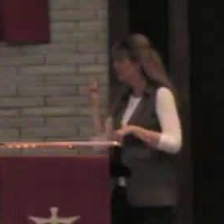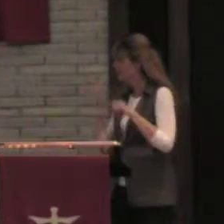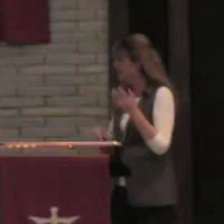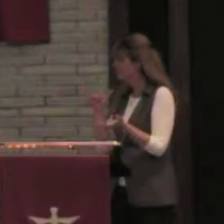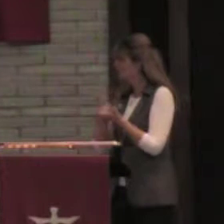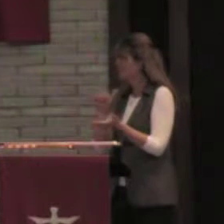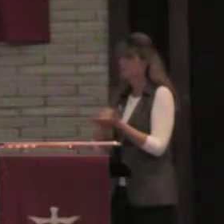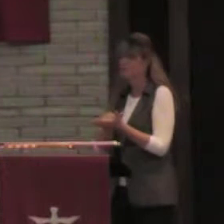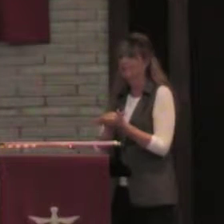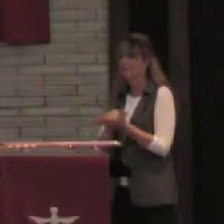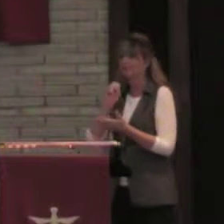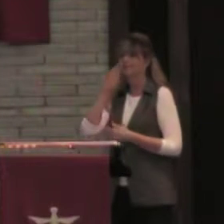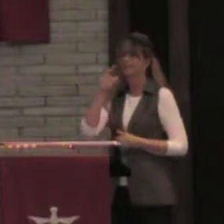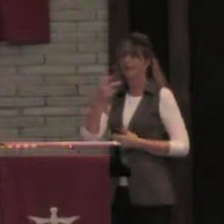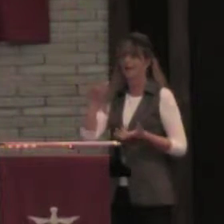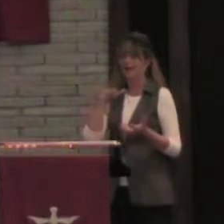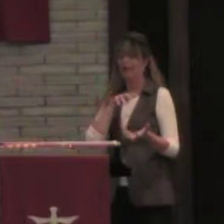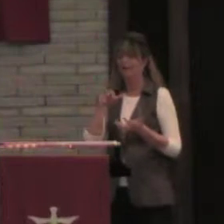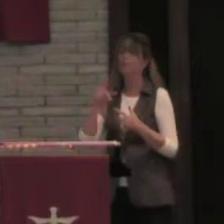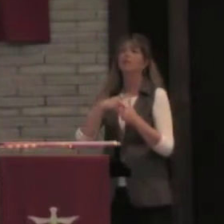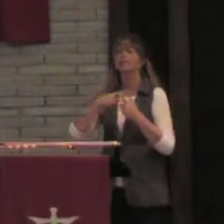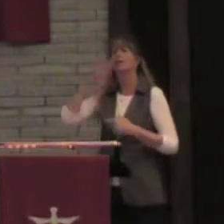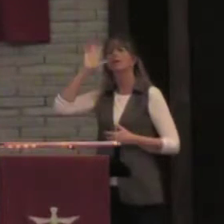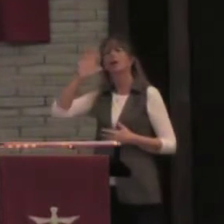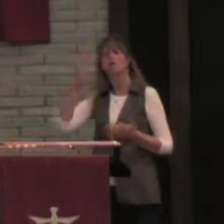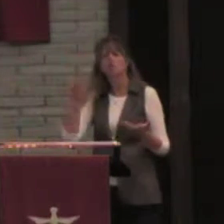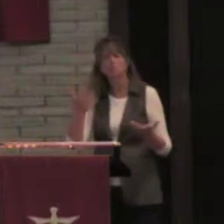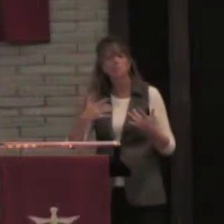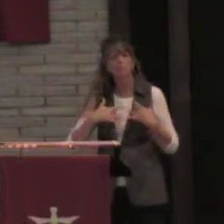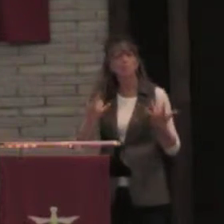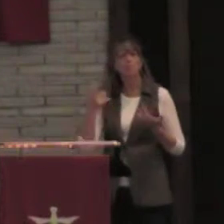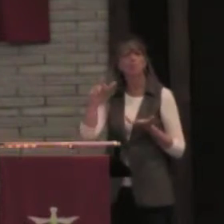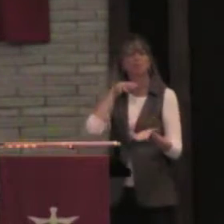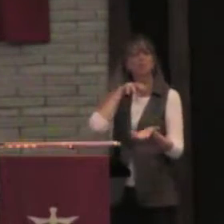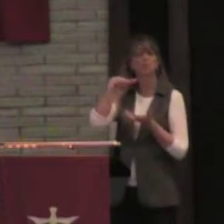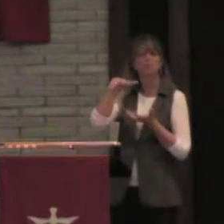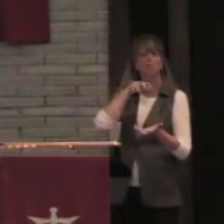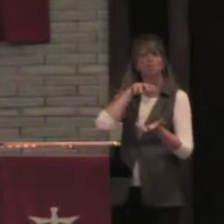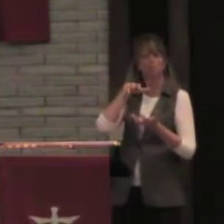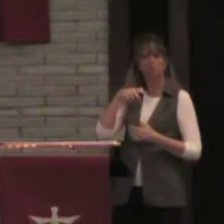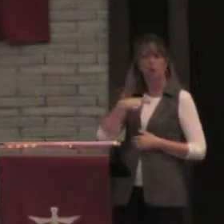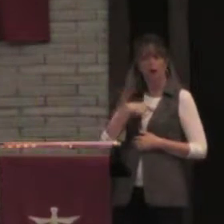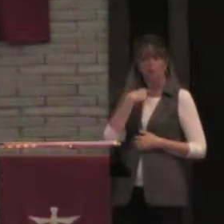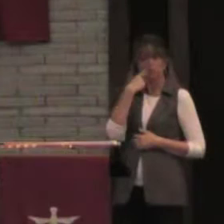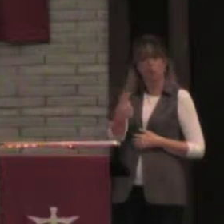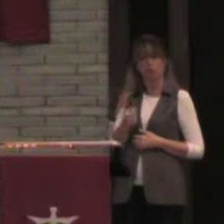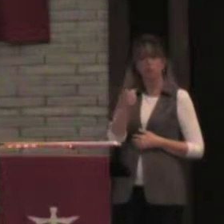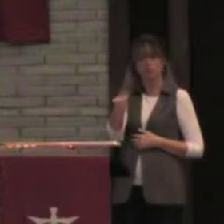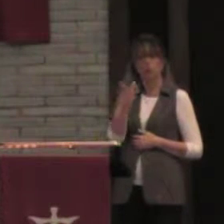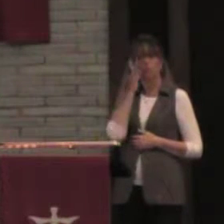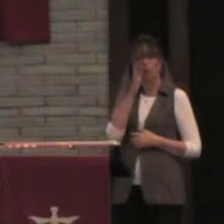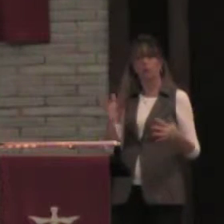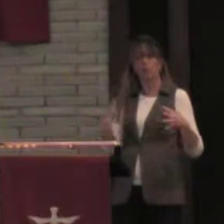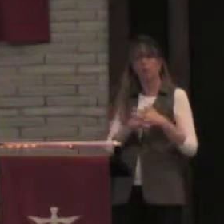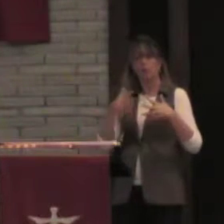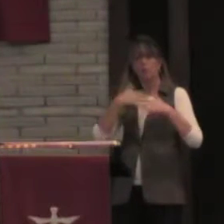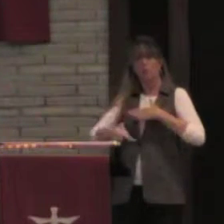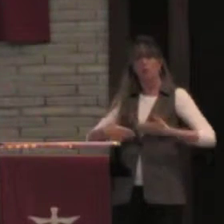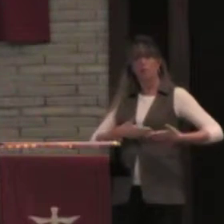I can't possibly get pregnant. It's impossible. And she laughed. And so God asked her, why are you laughing? I told you that you will become